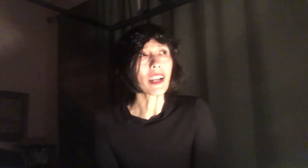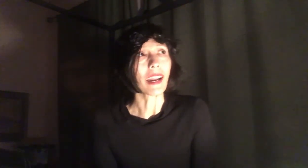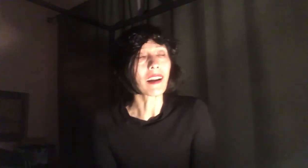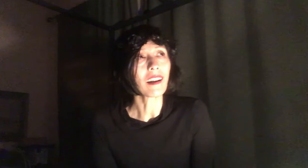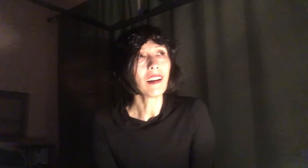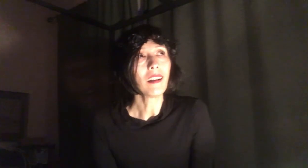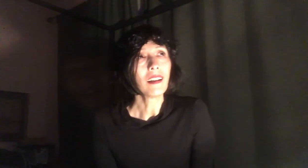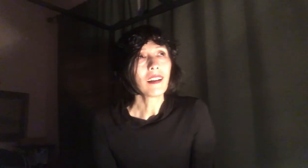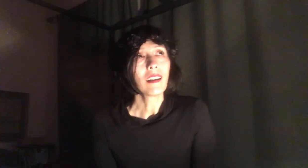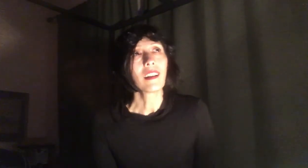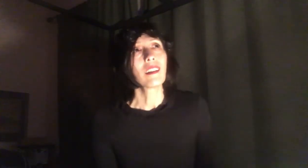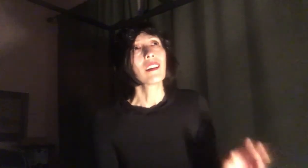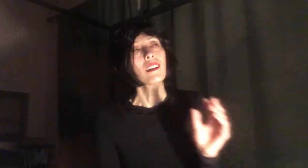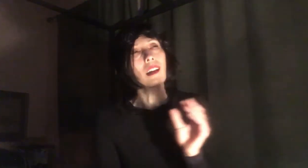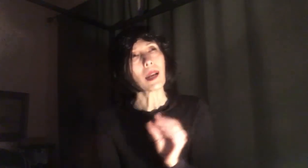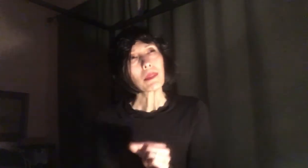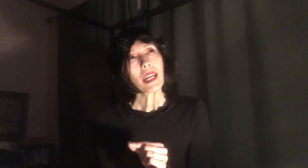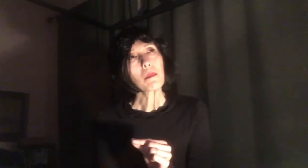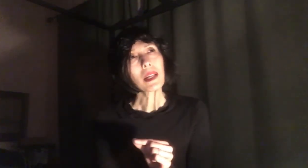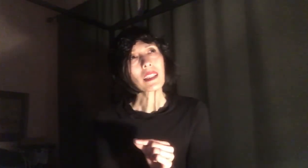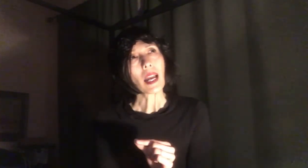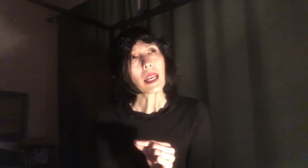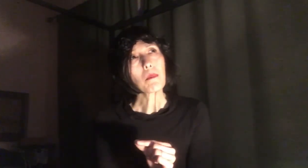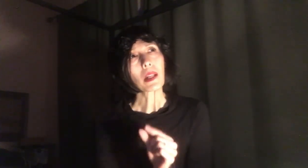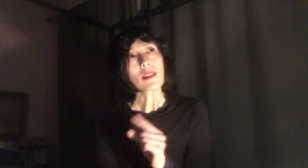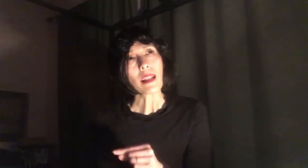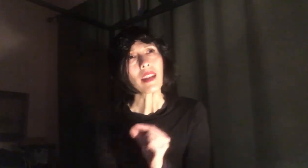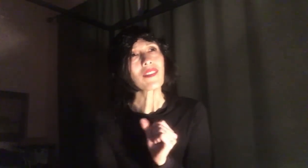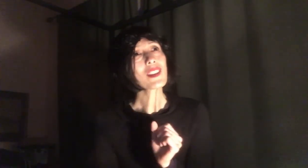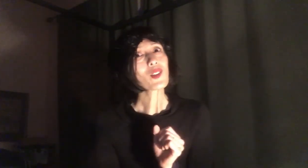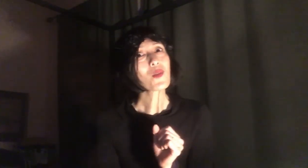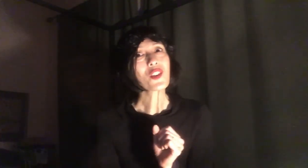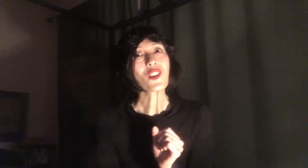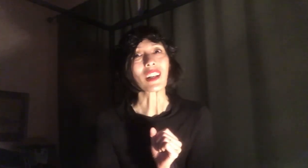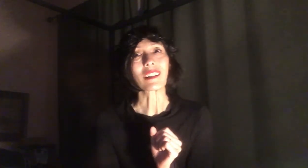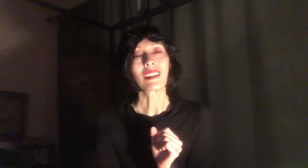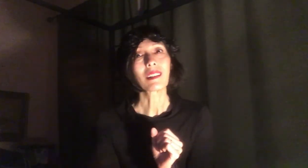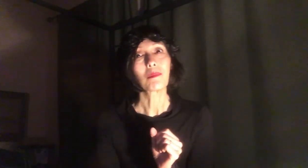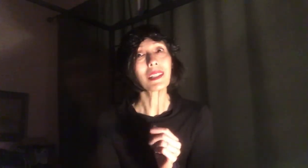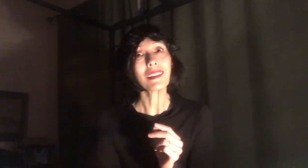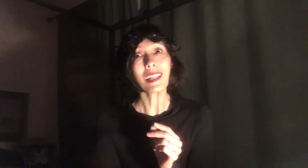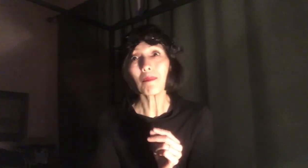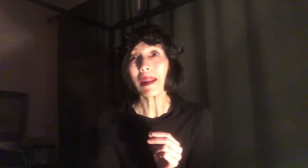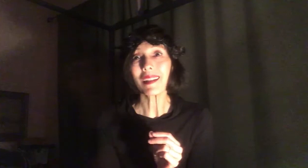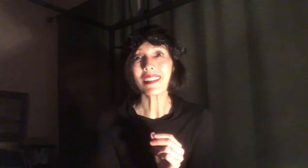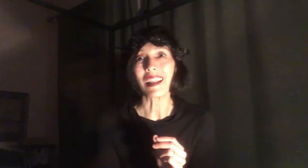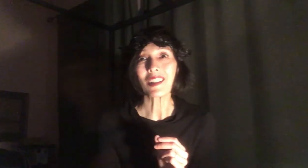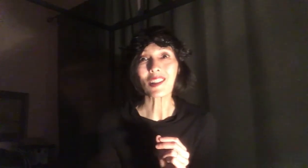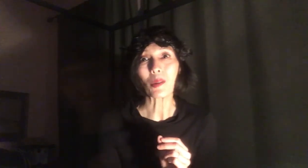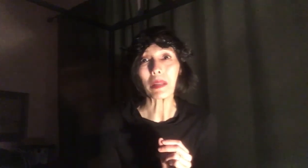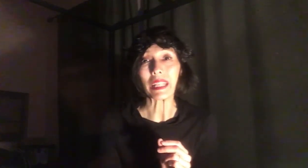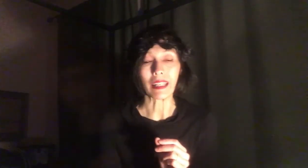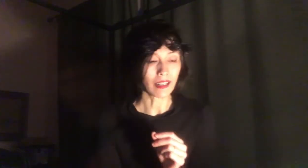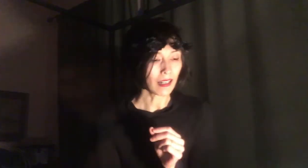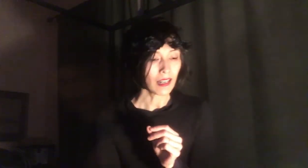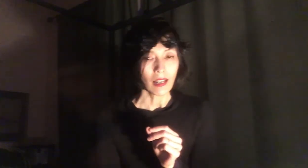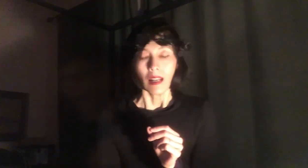oxymoronic. I'm taking my time because life is too short. But it makes sense to me.